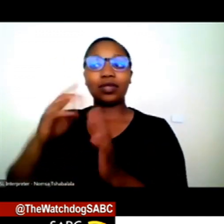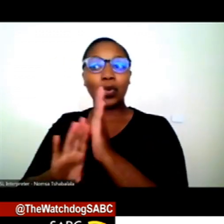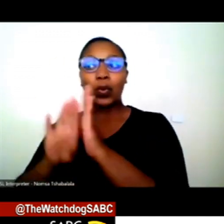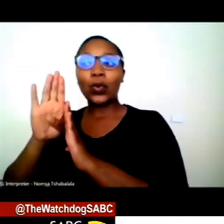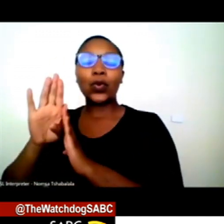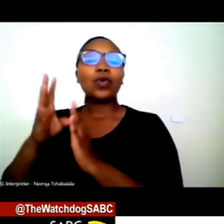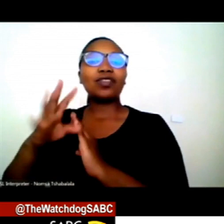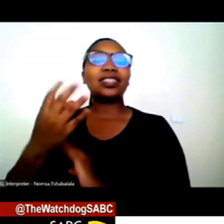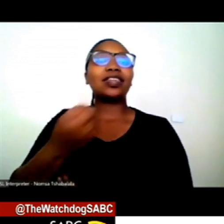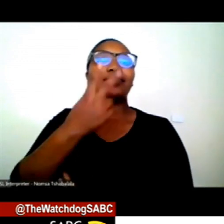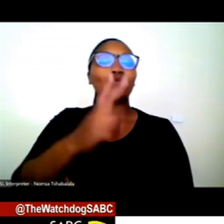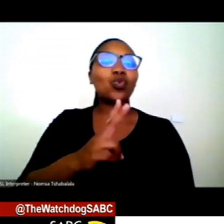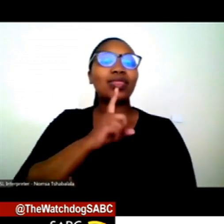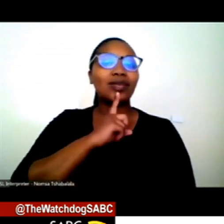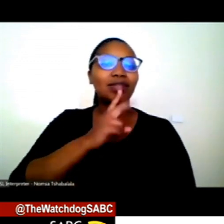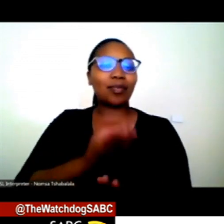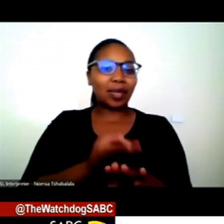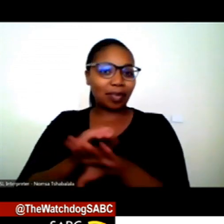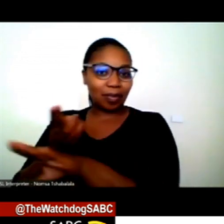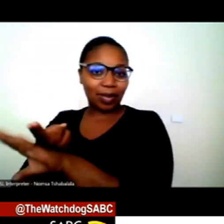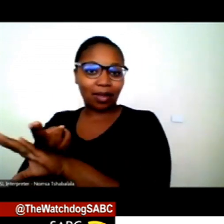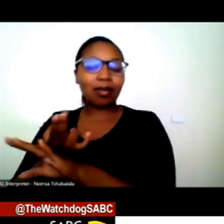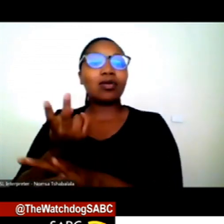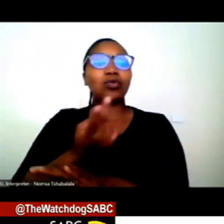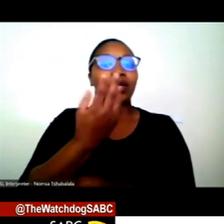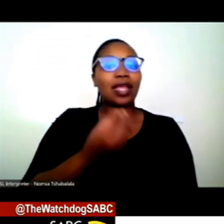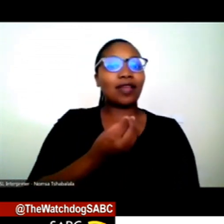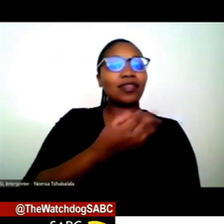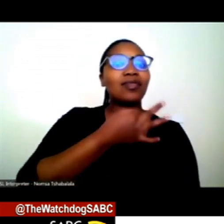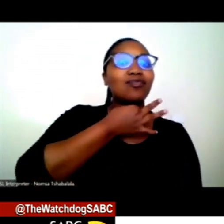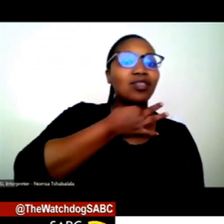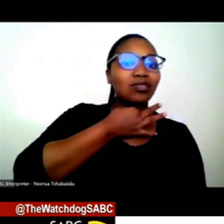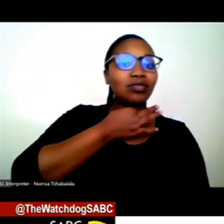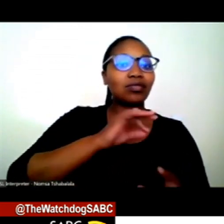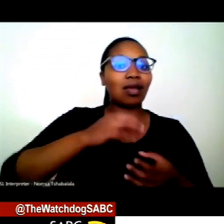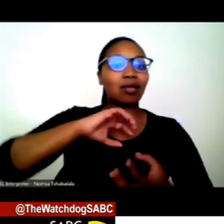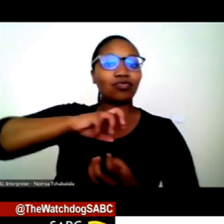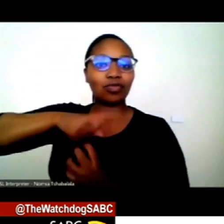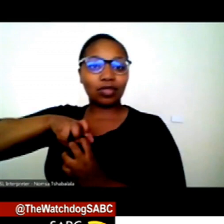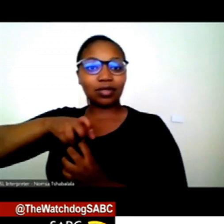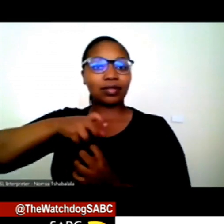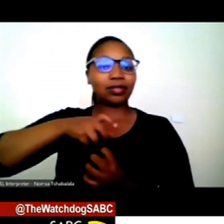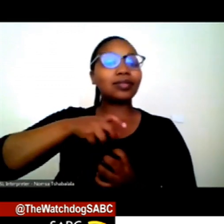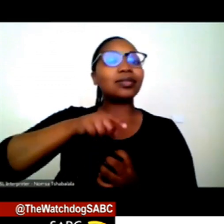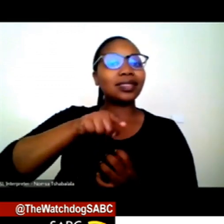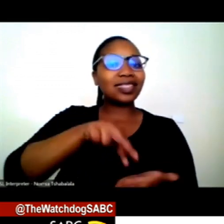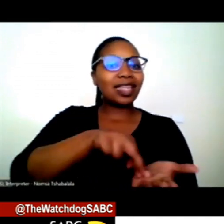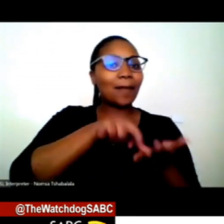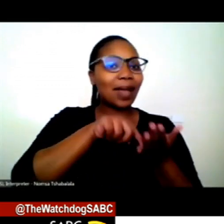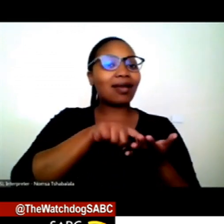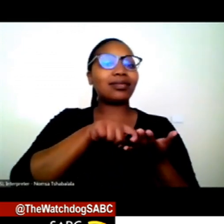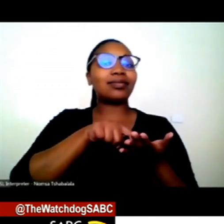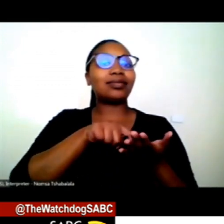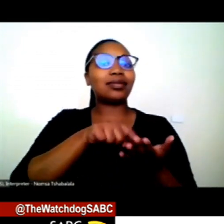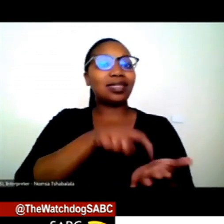we call a risk-adjusted, demand-informed strategy. So as the peak of the